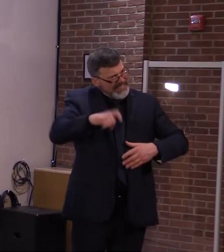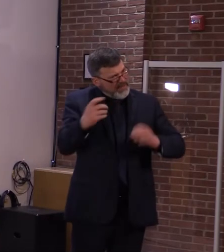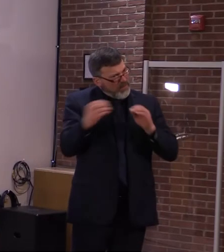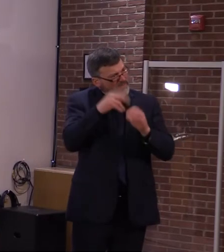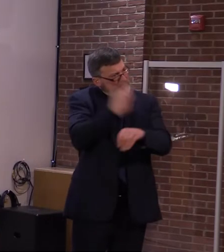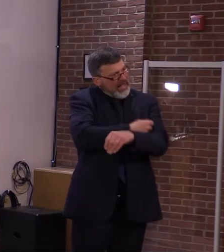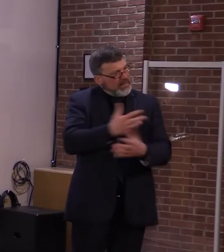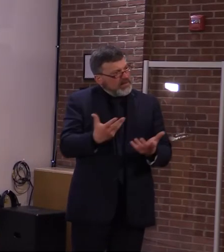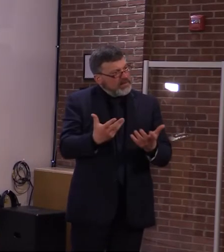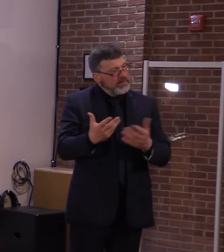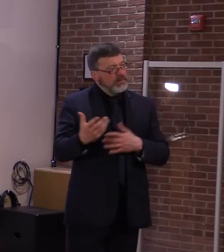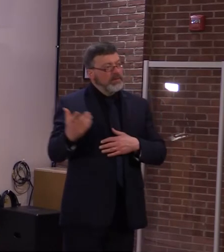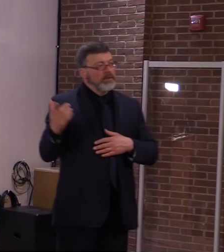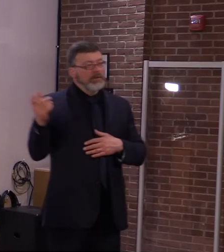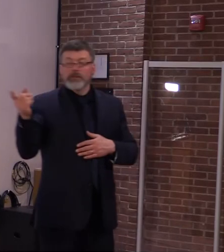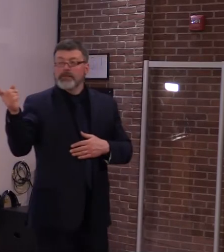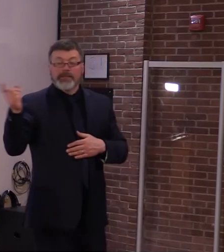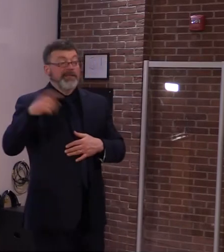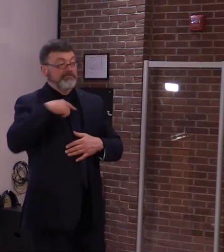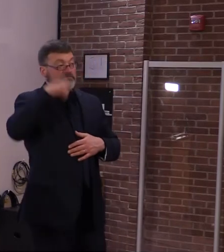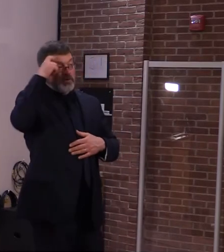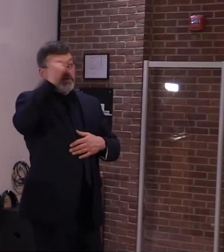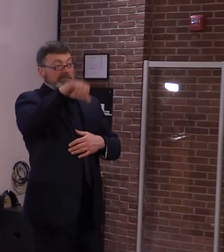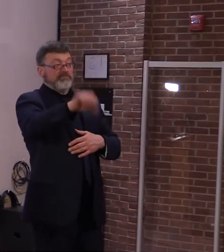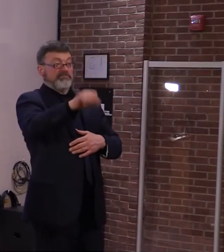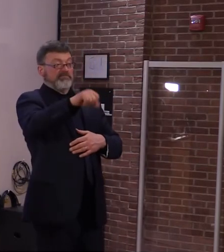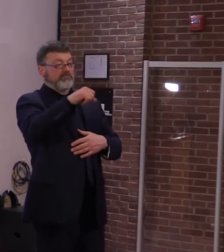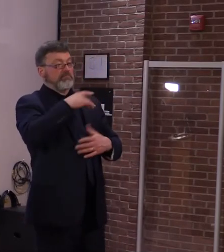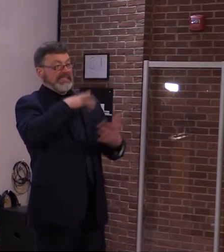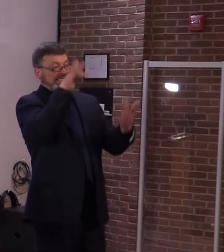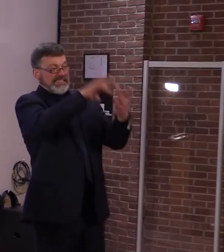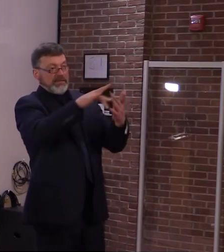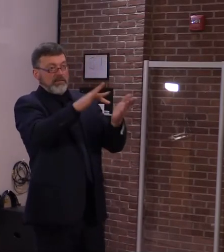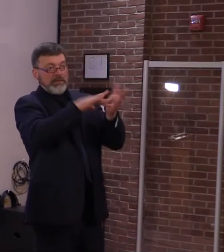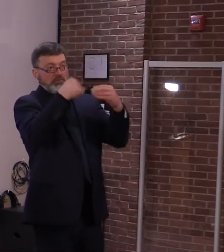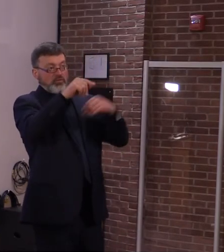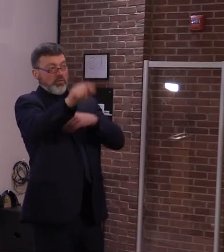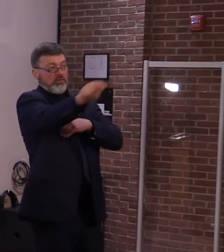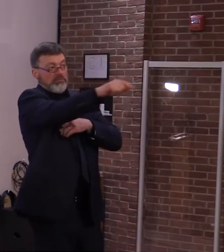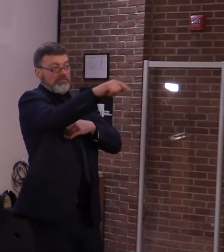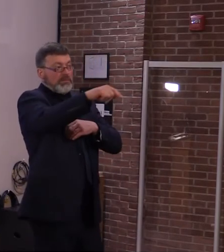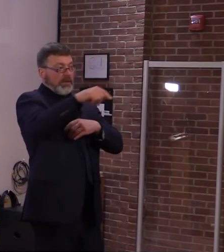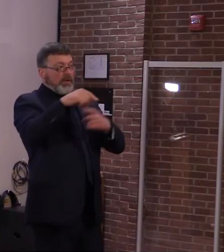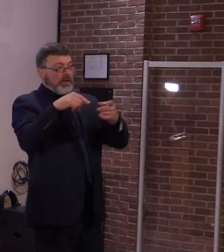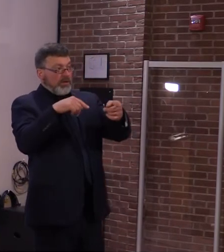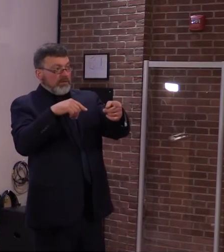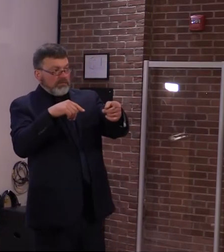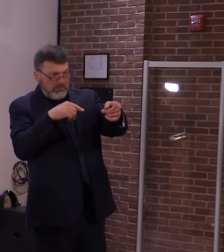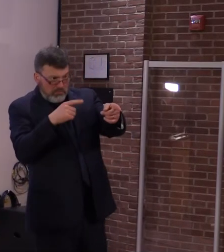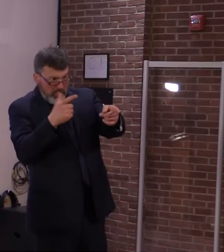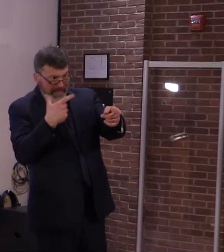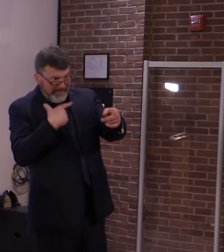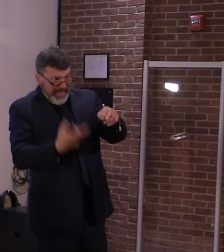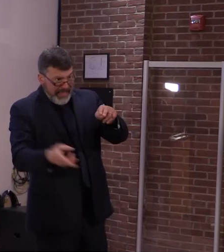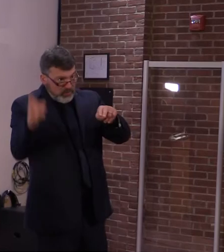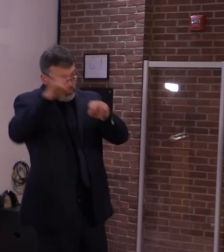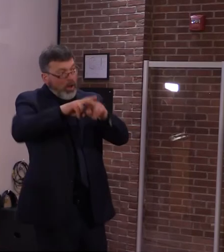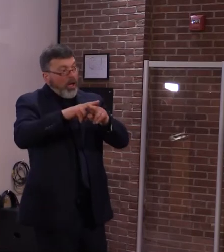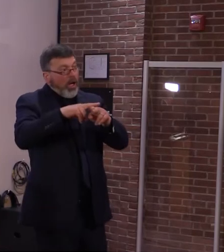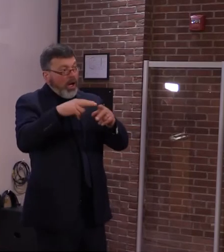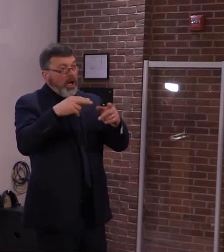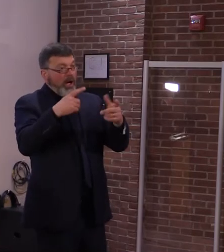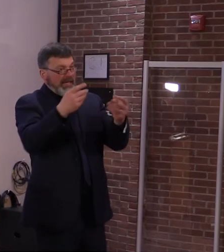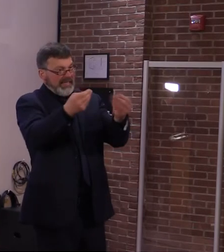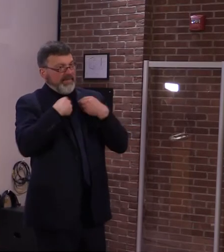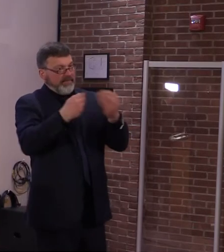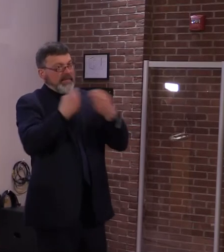had asked them to take their whole allotment and then share them with us from the state supply standpoint. They're going to work